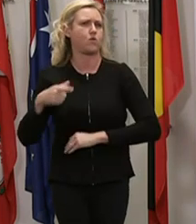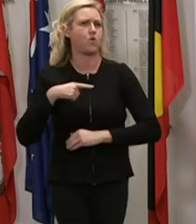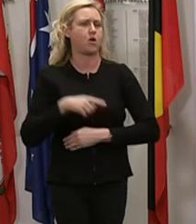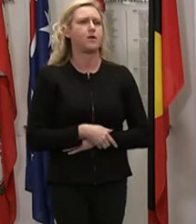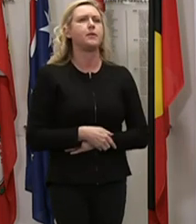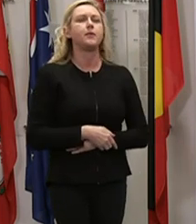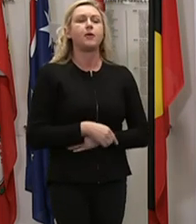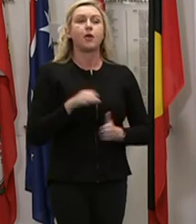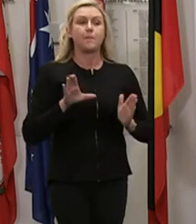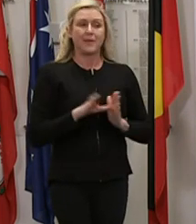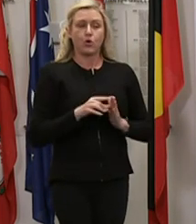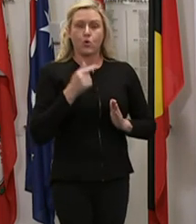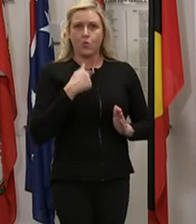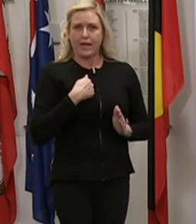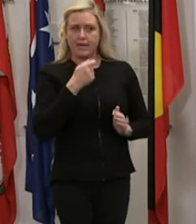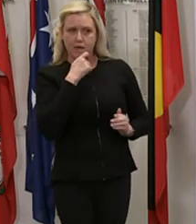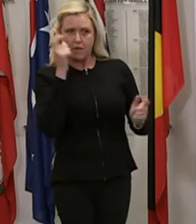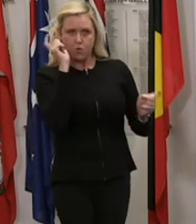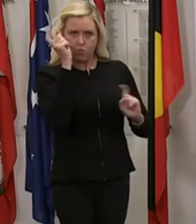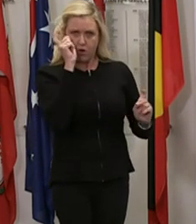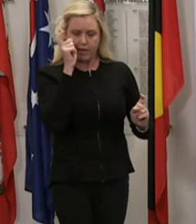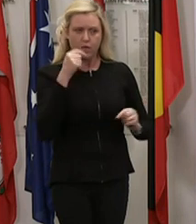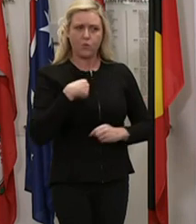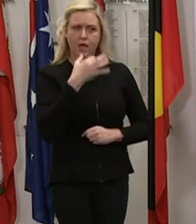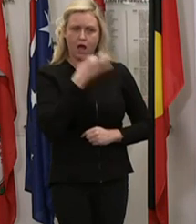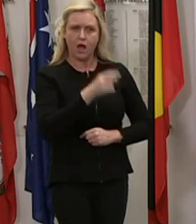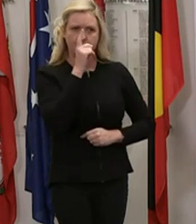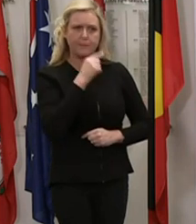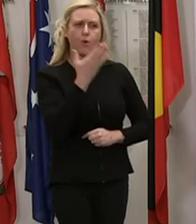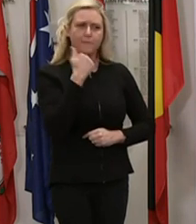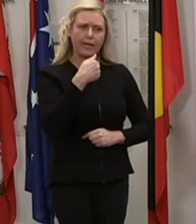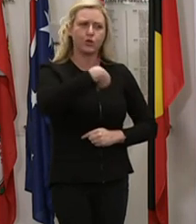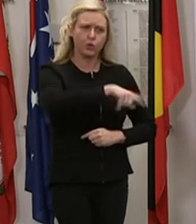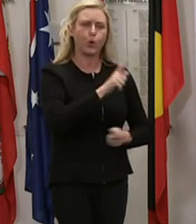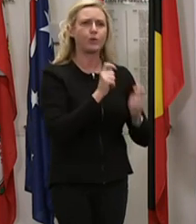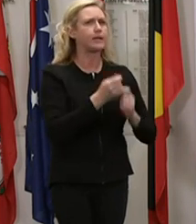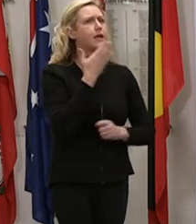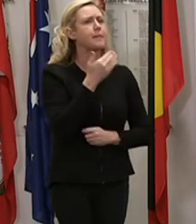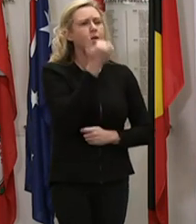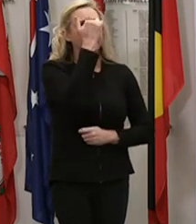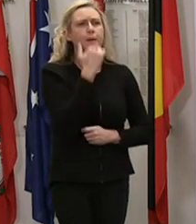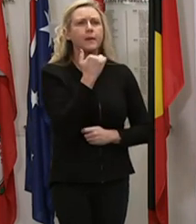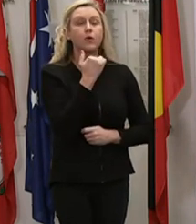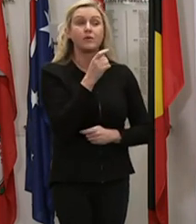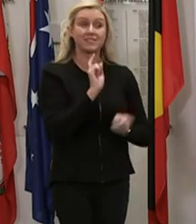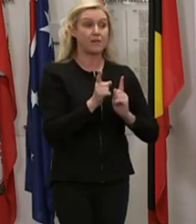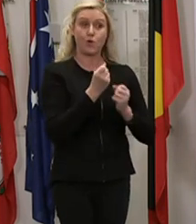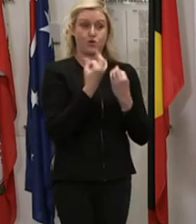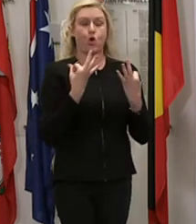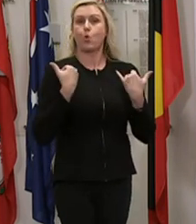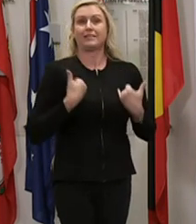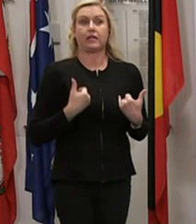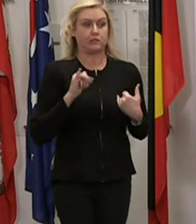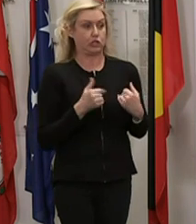come forward to get testing in circumstances, even if they've got minimal symptoms and in some cases no symptoms. That's because